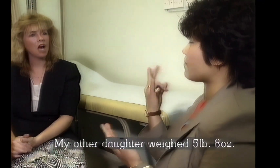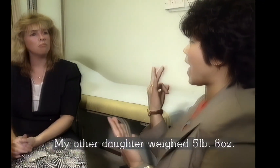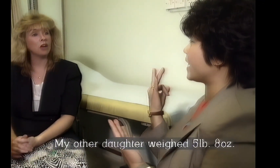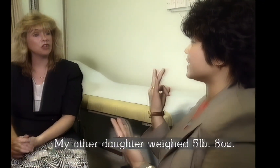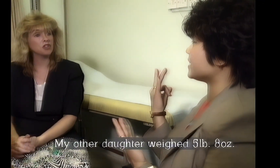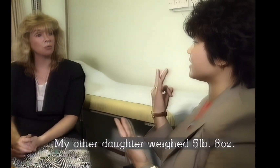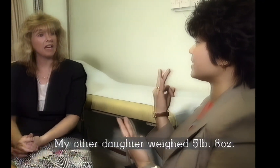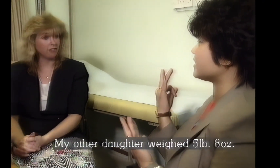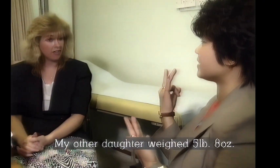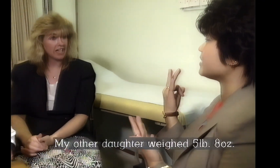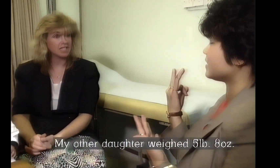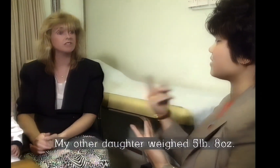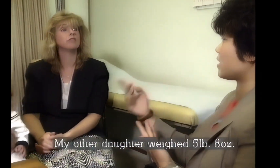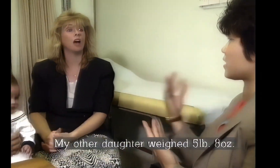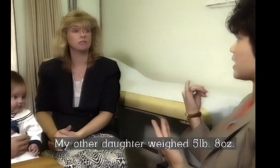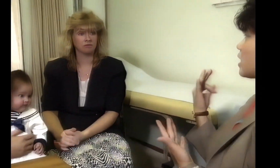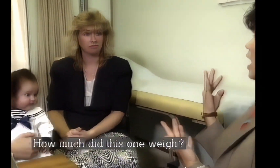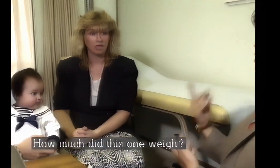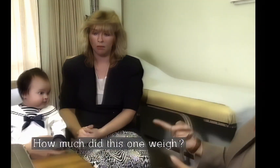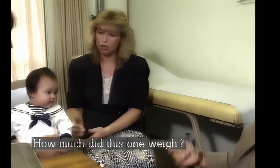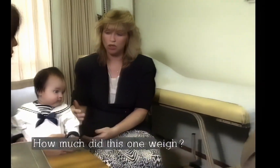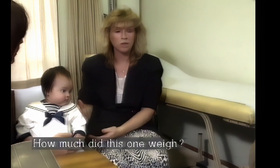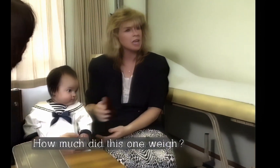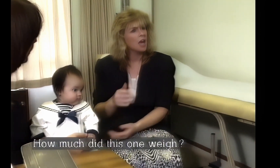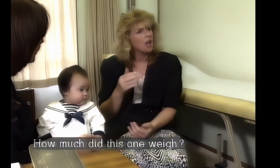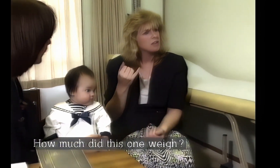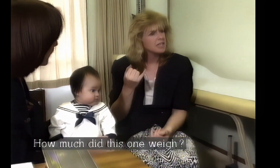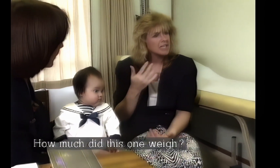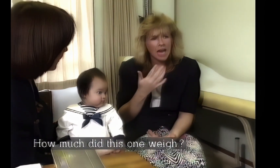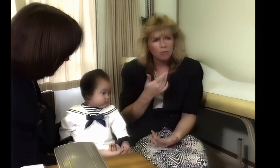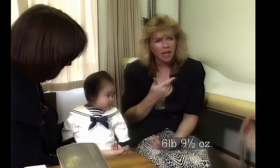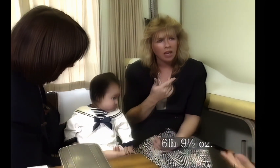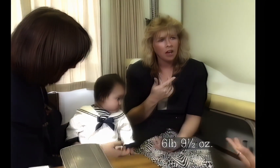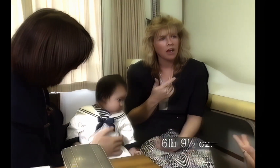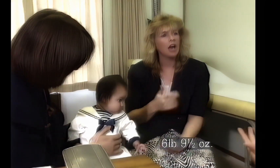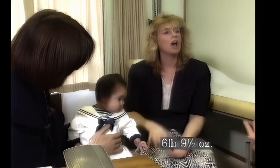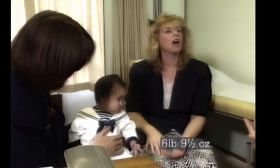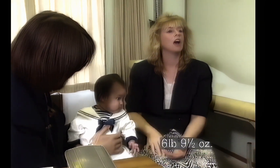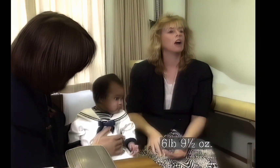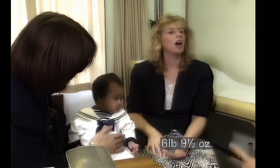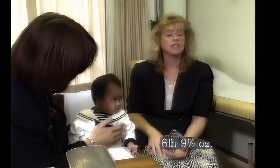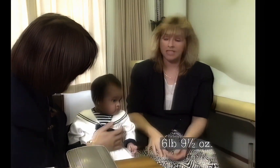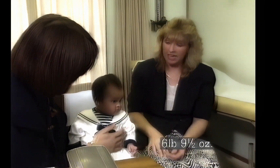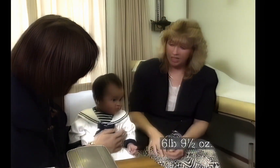The daughter weighed 5'8". And how much did this weigh? 6 how many? 6,